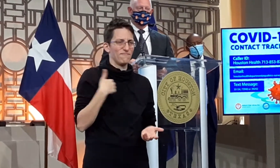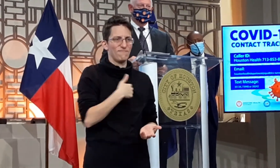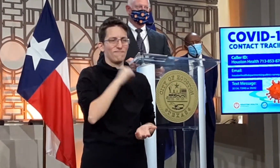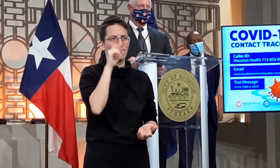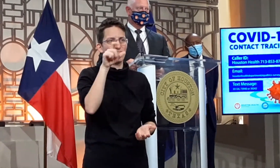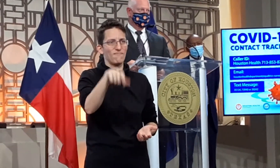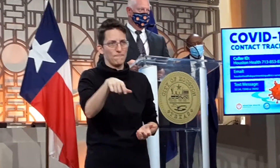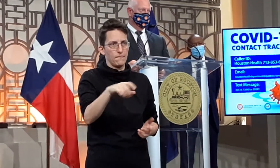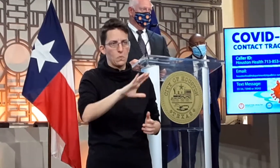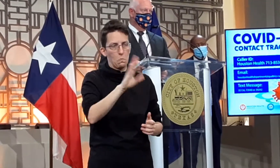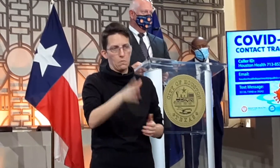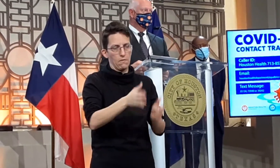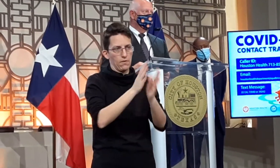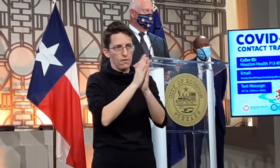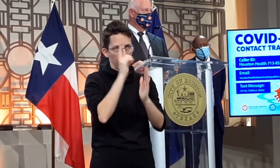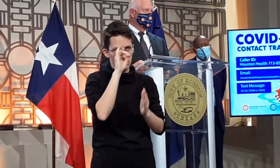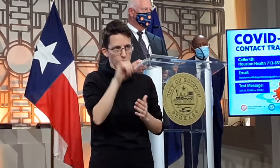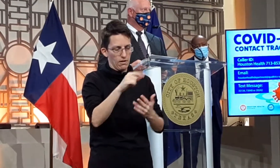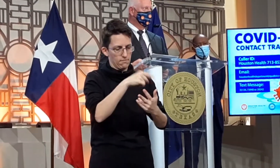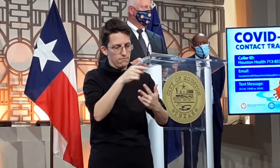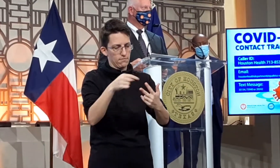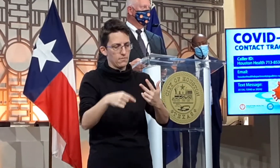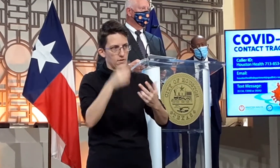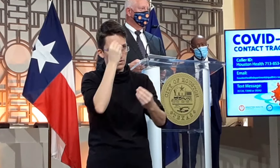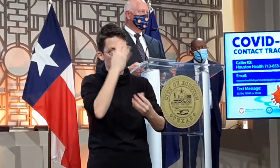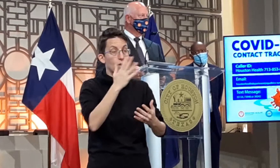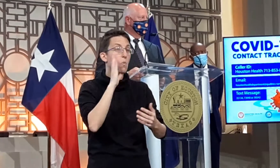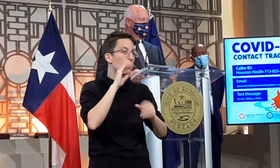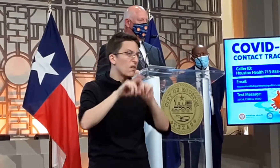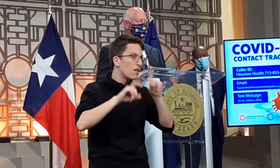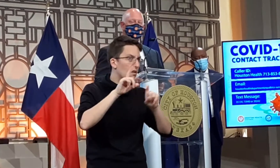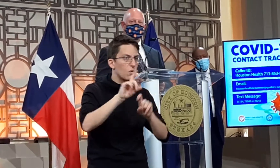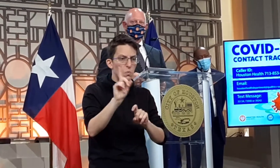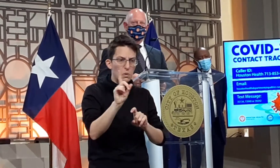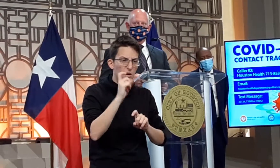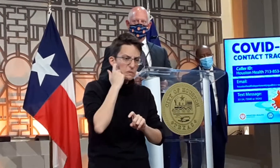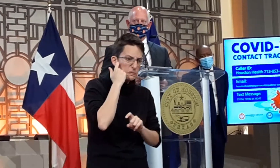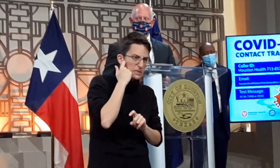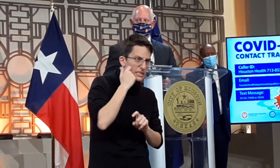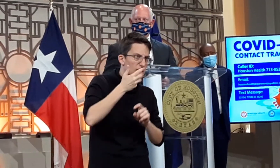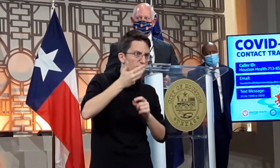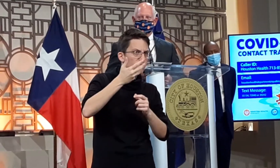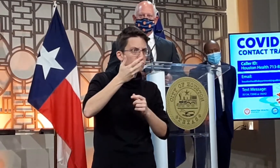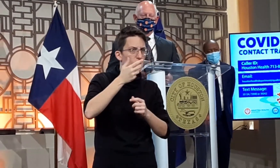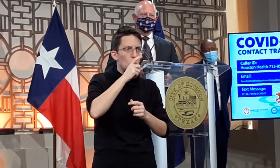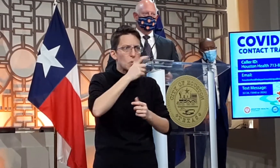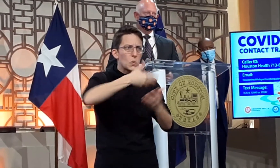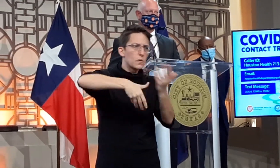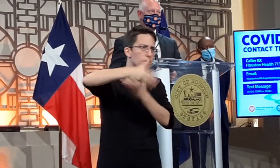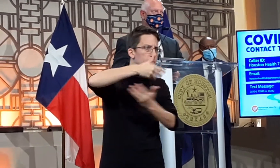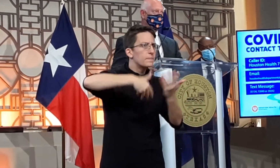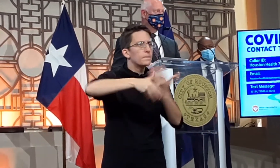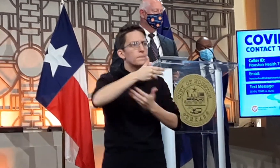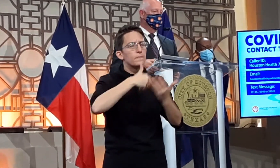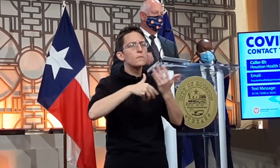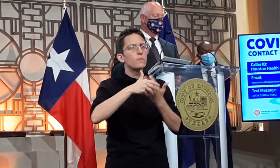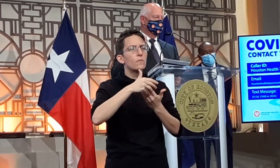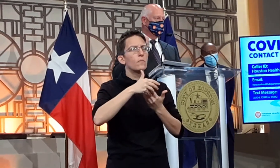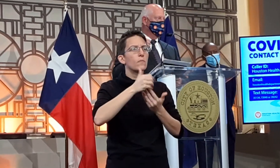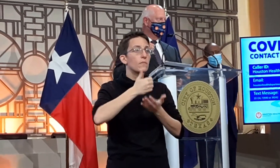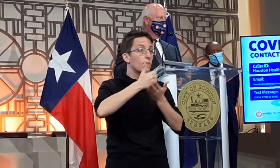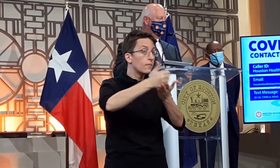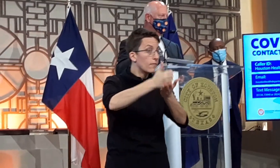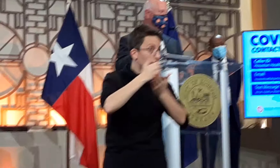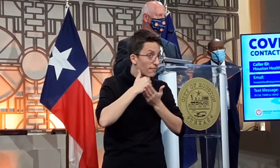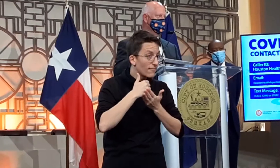So we will never ask for that. We will ask you about where you've been, who you've been with, and help us help you. And